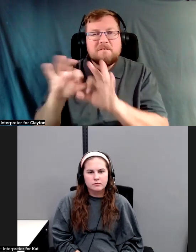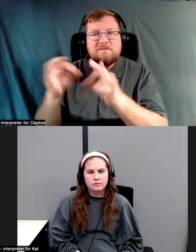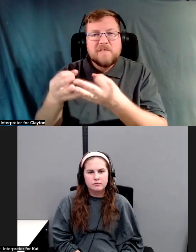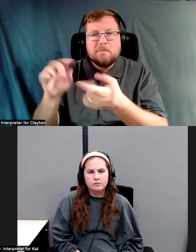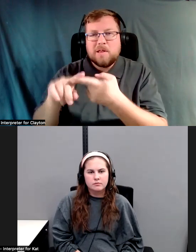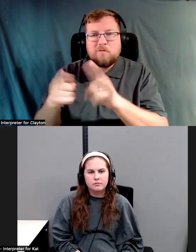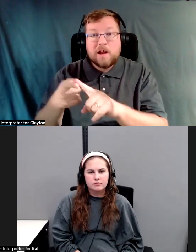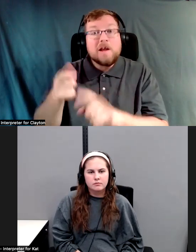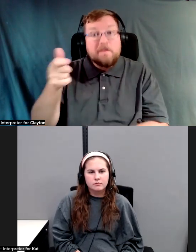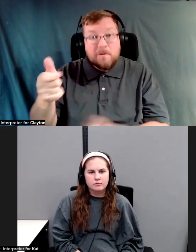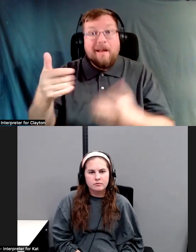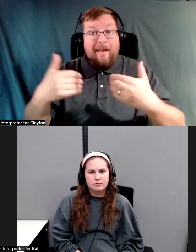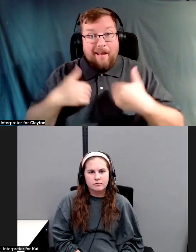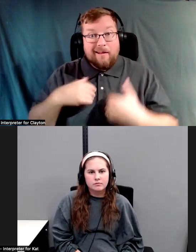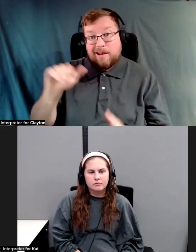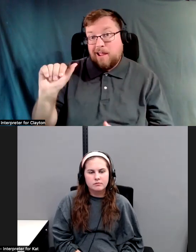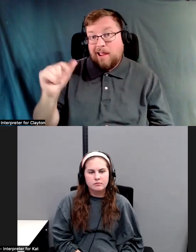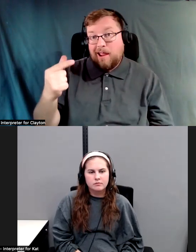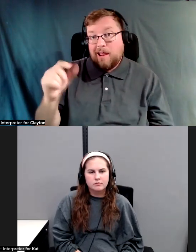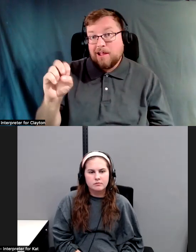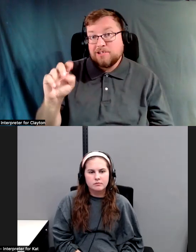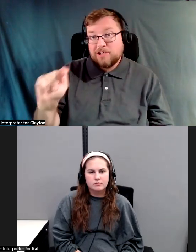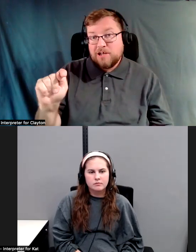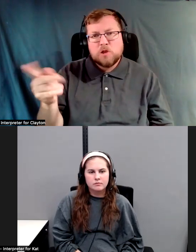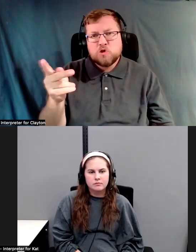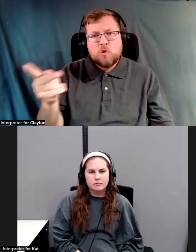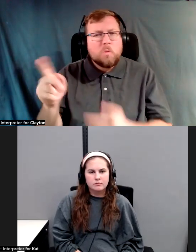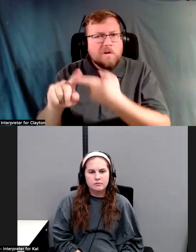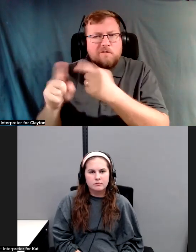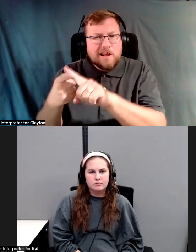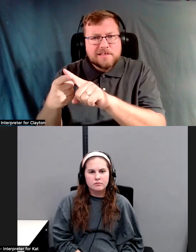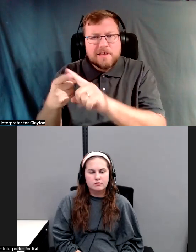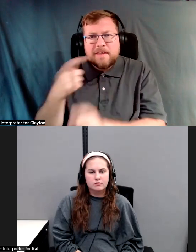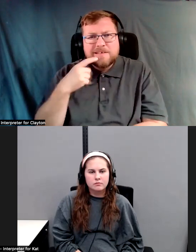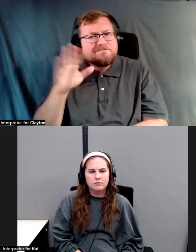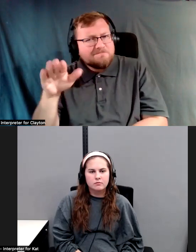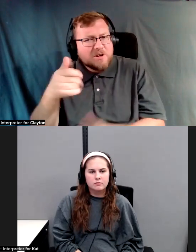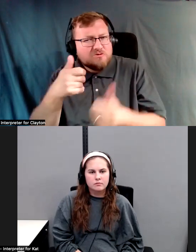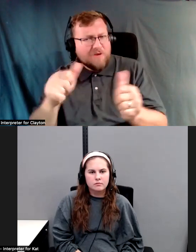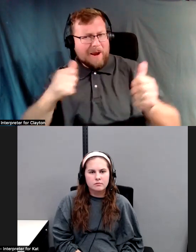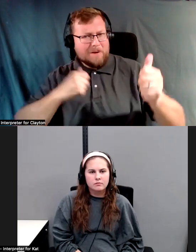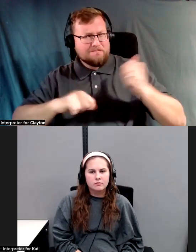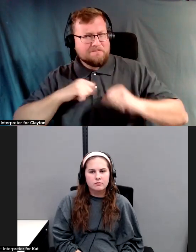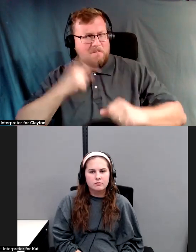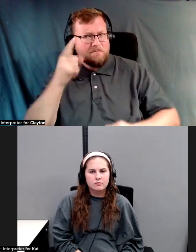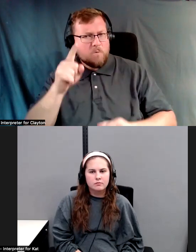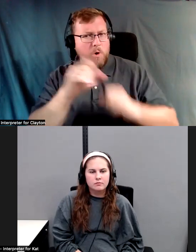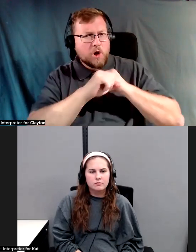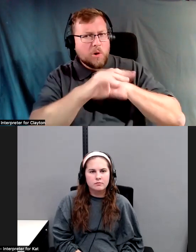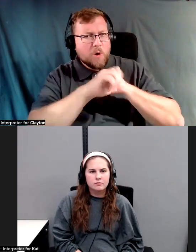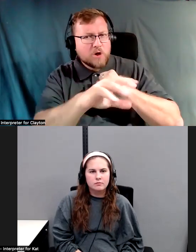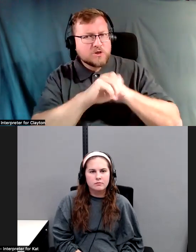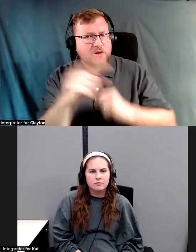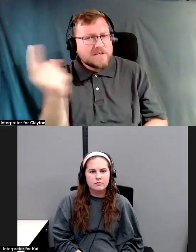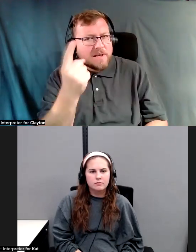agent who they were really good friends with, and they said that I should try out for commercials. And so signed up with